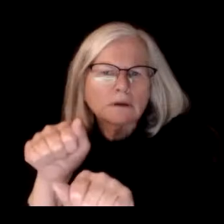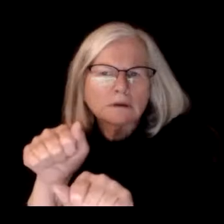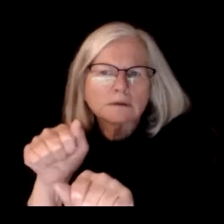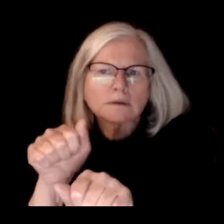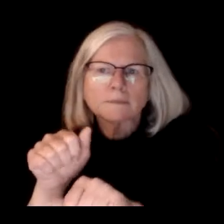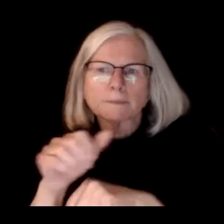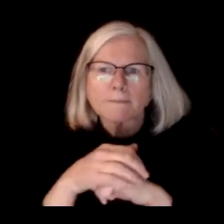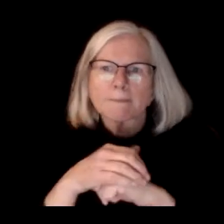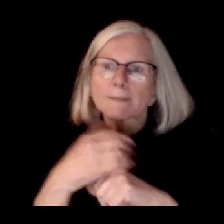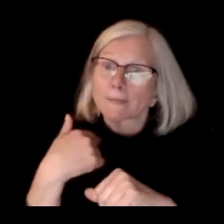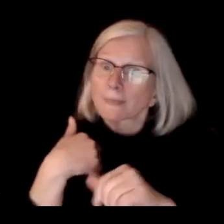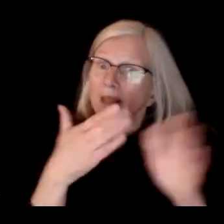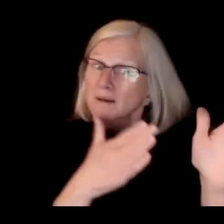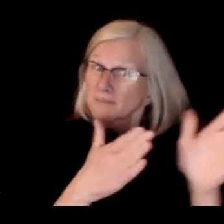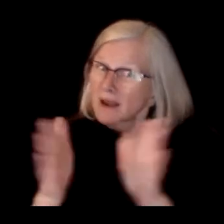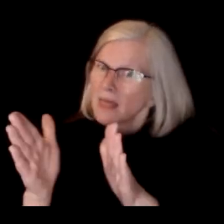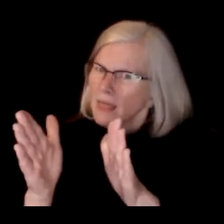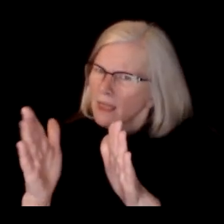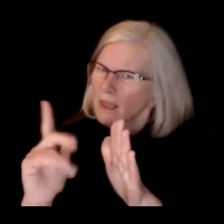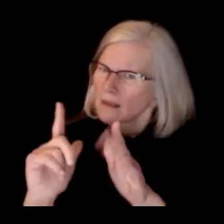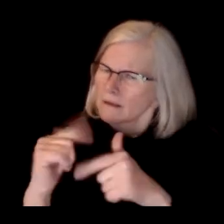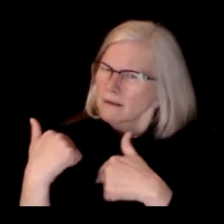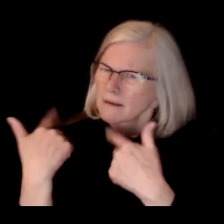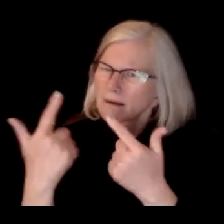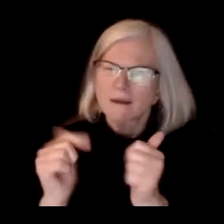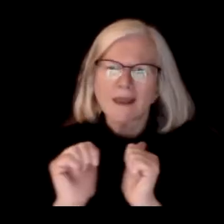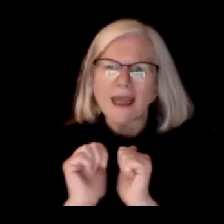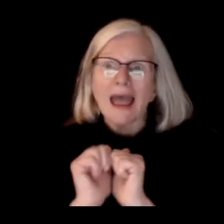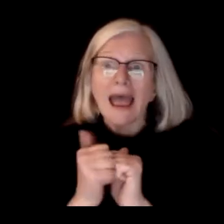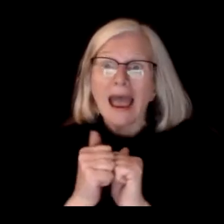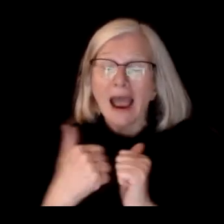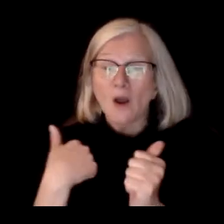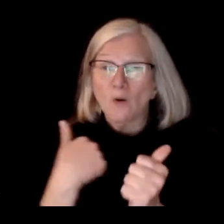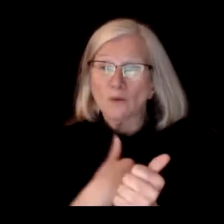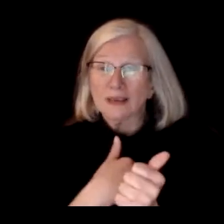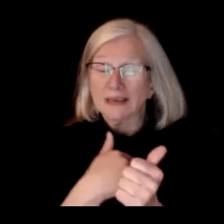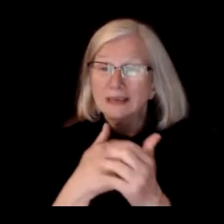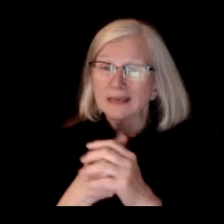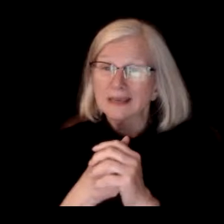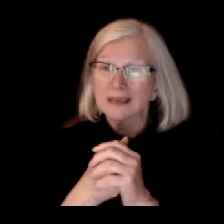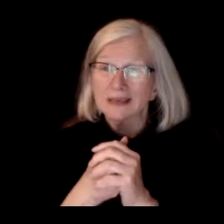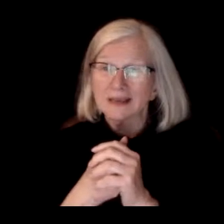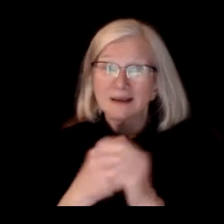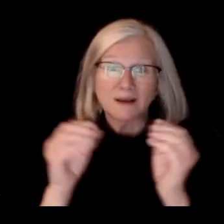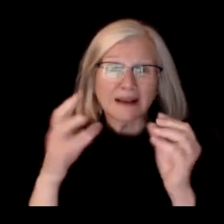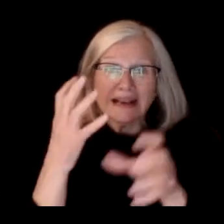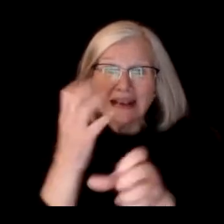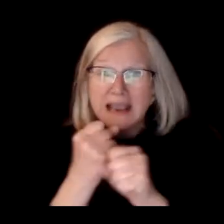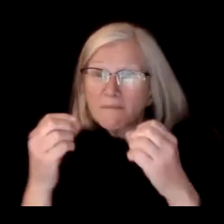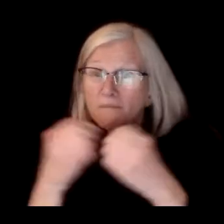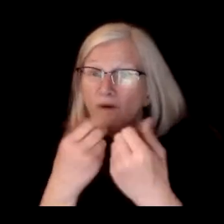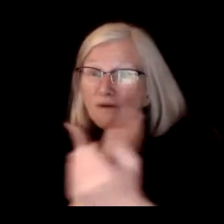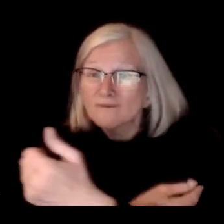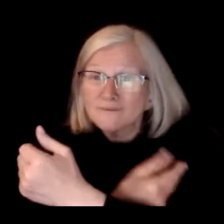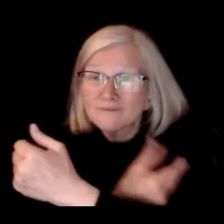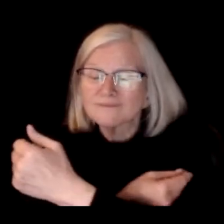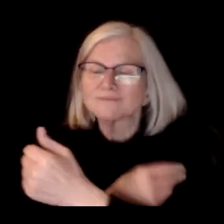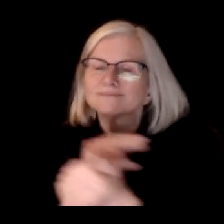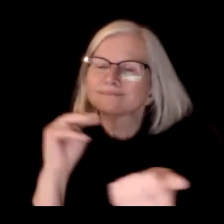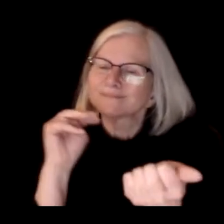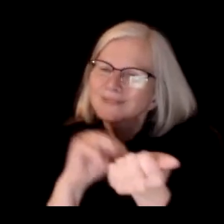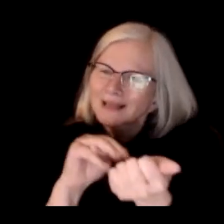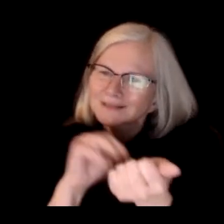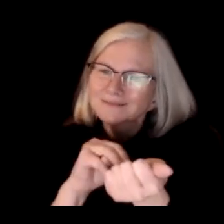a long time about how we would ramp up more vaccination sites. The healthcare providers are working with us. Local public health is working with